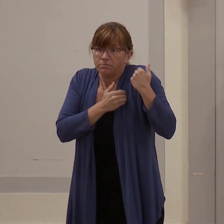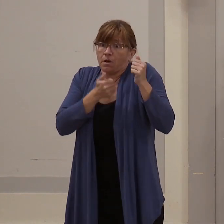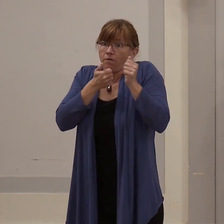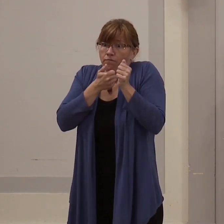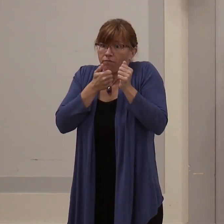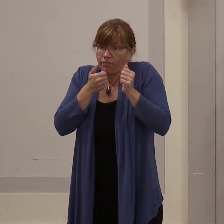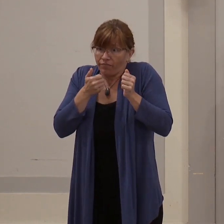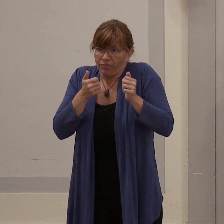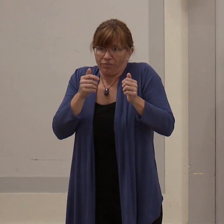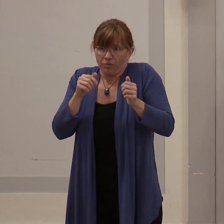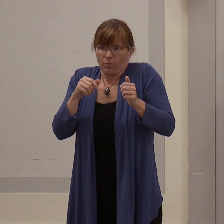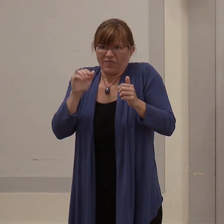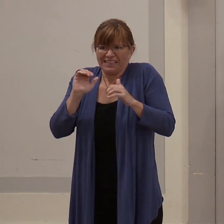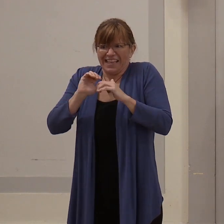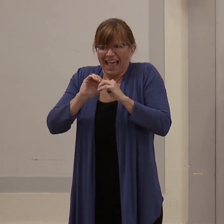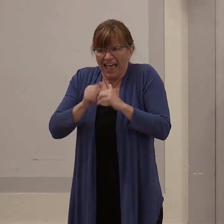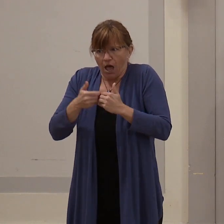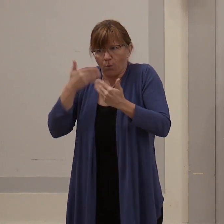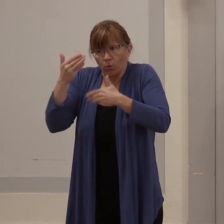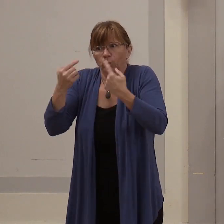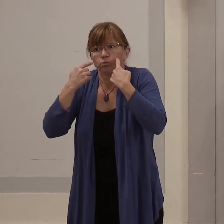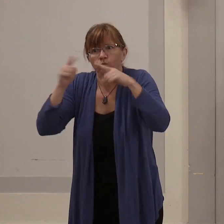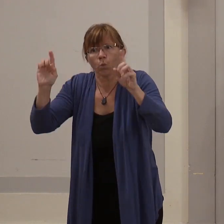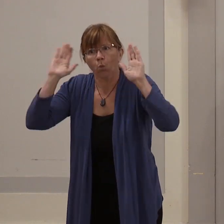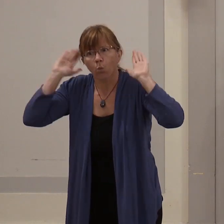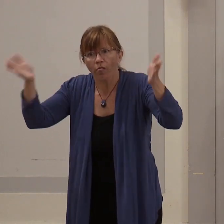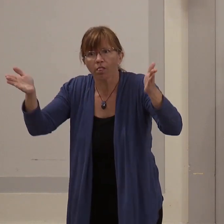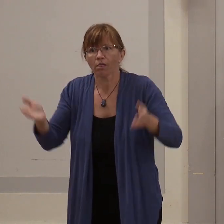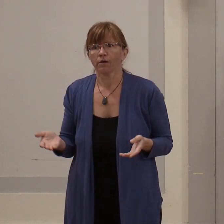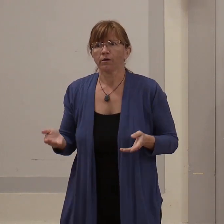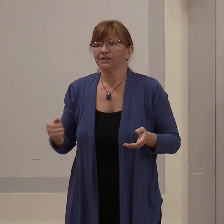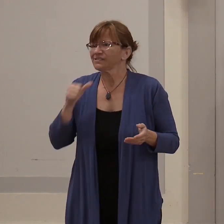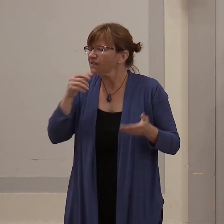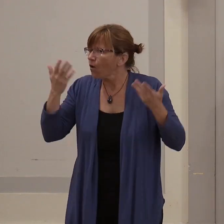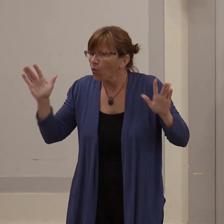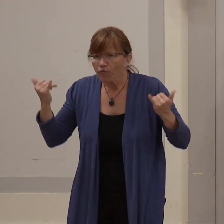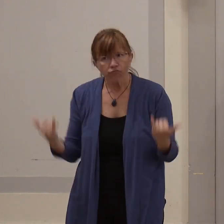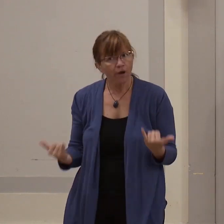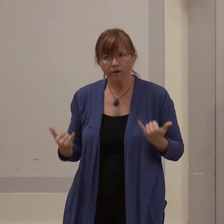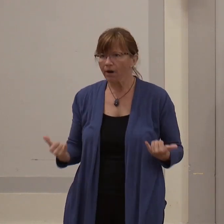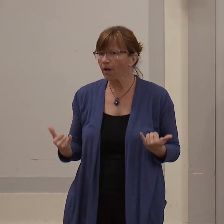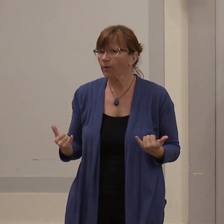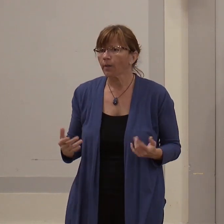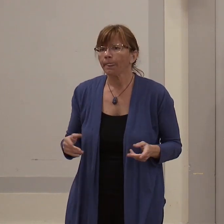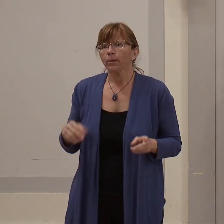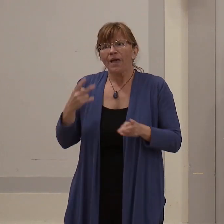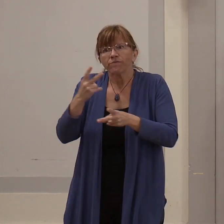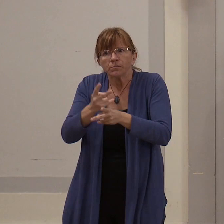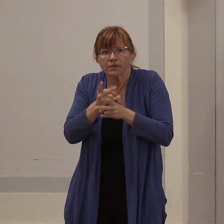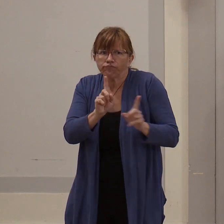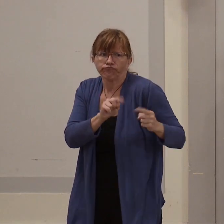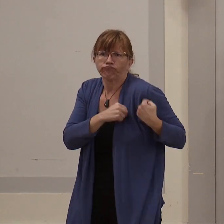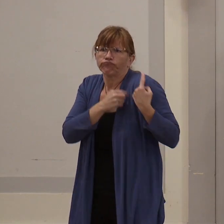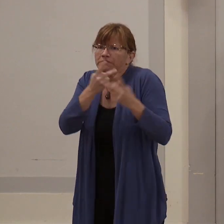move forward, because this pandemic is not over. We have taken care throughout this pandemic to follow the data and